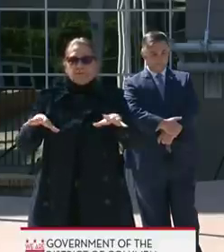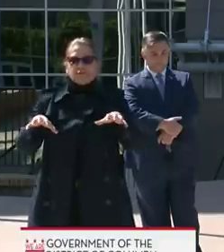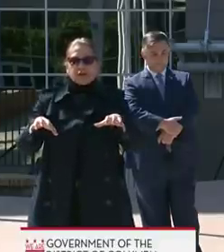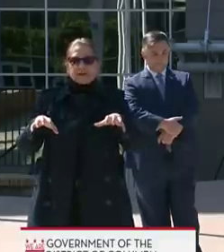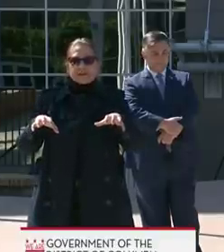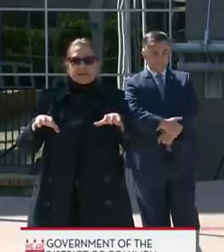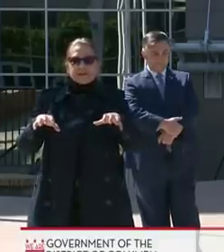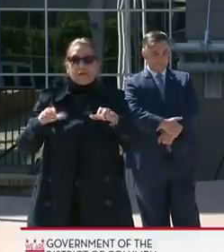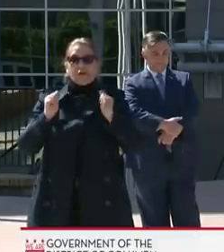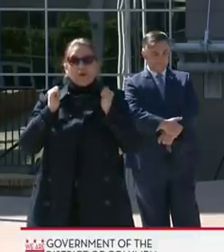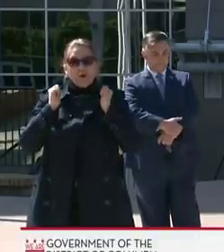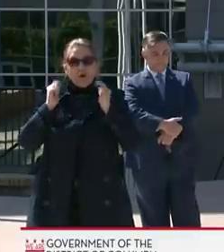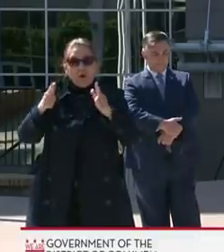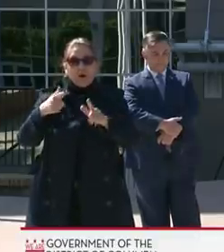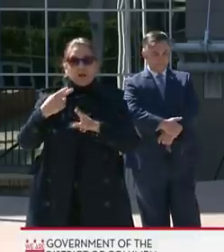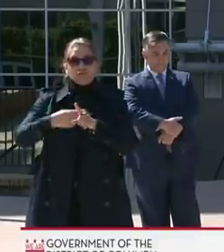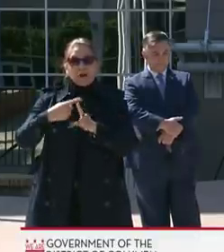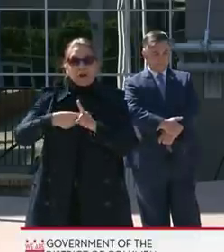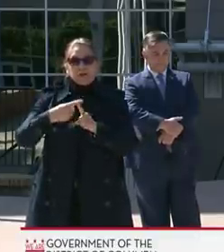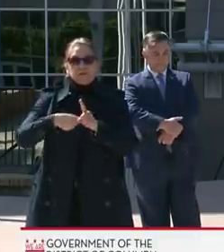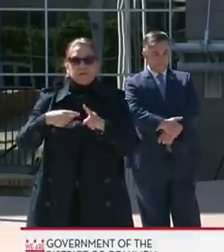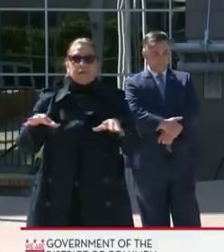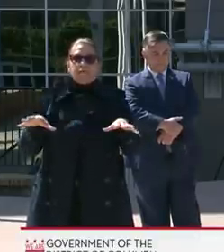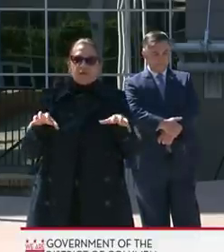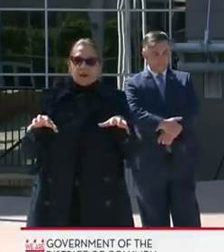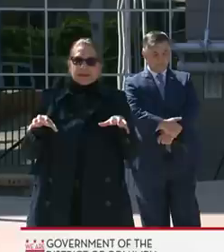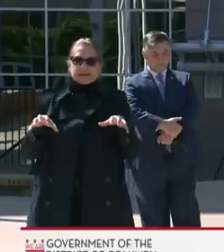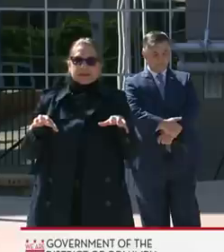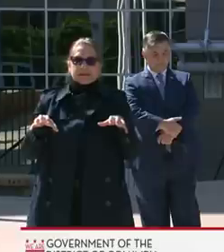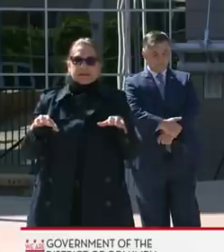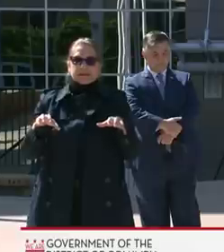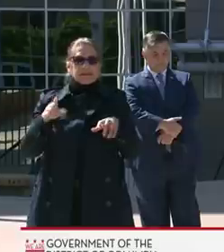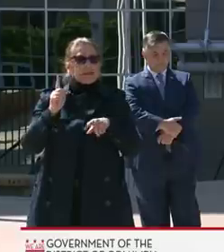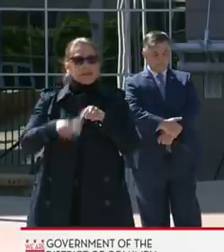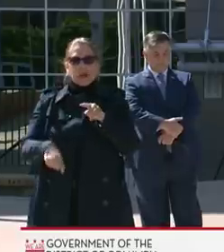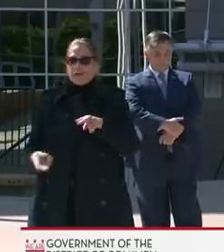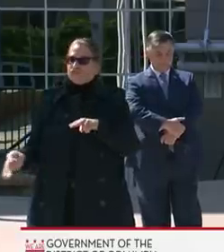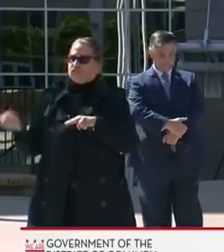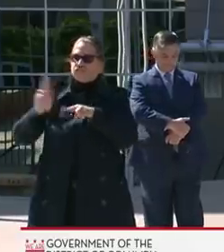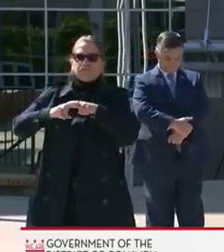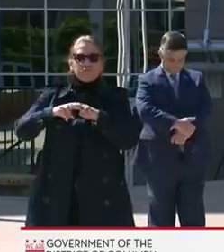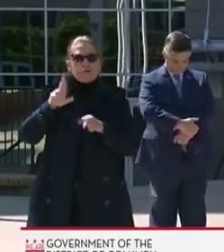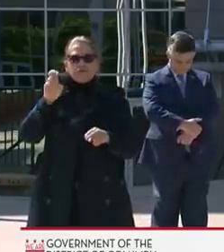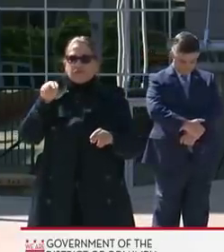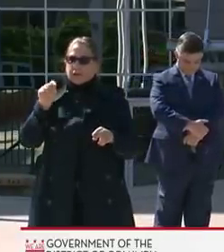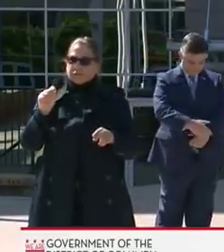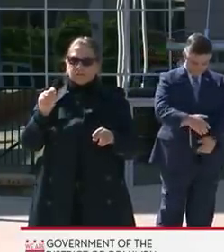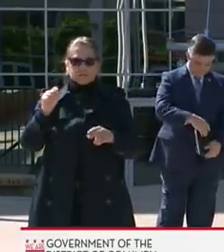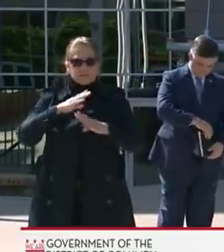the emergency. That rents cannot be increased during the emergency.